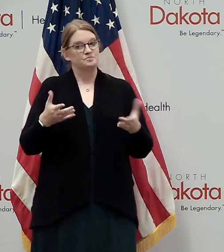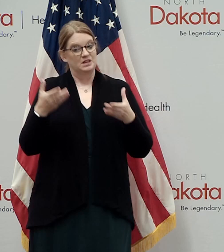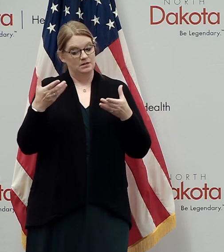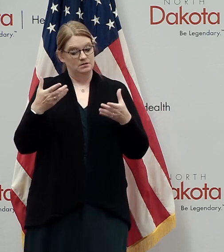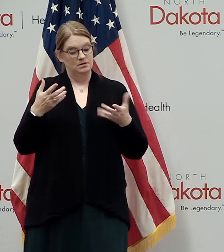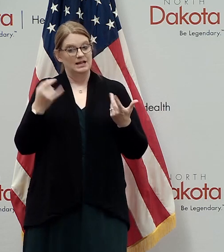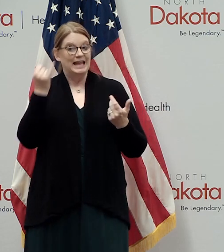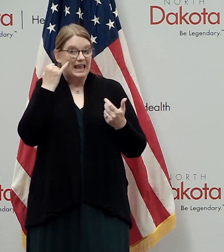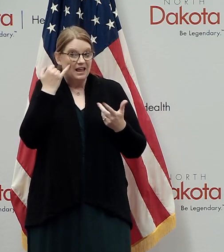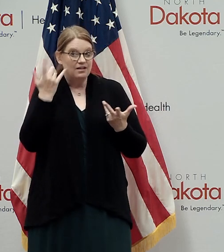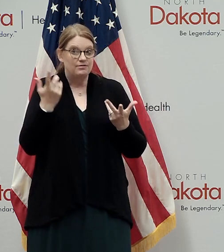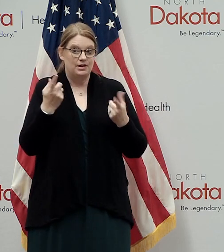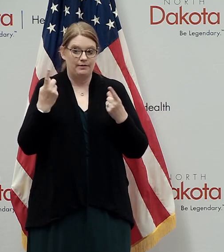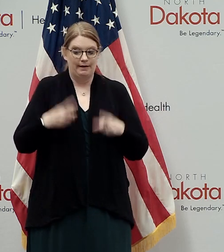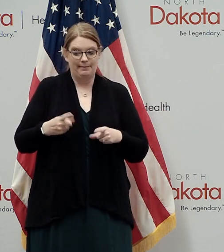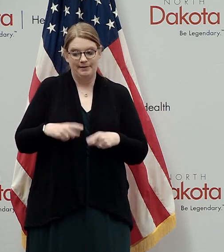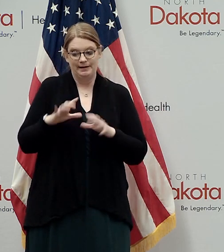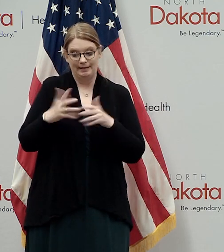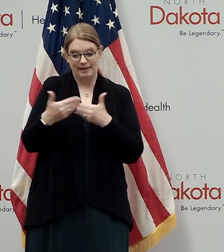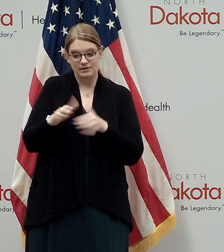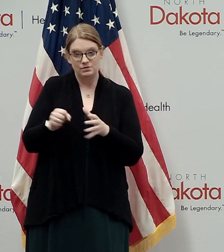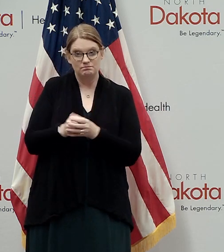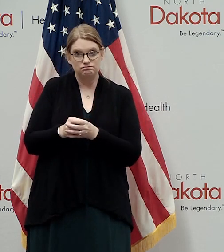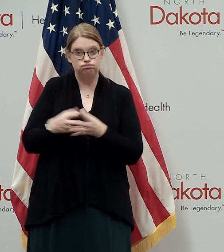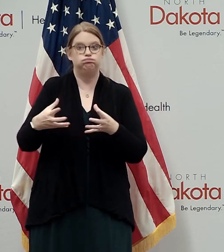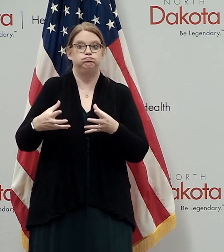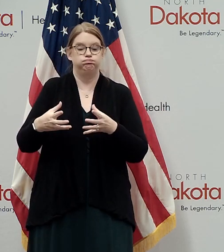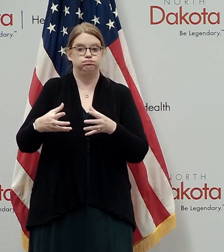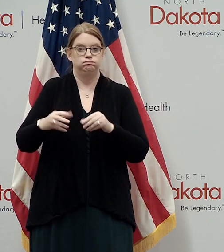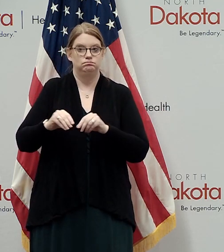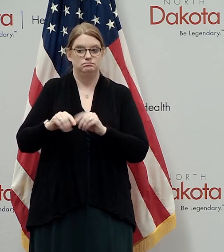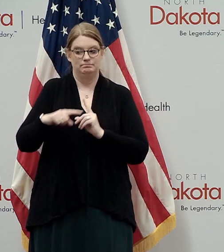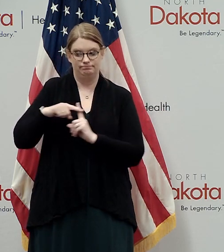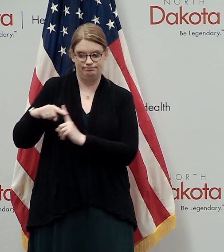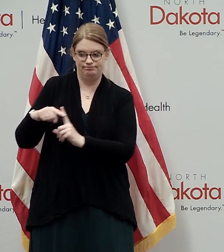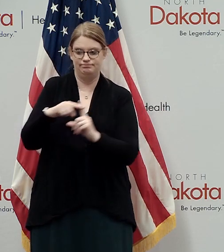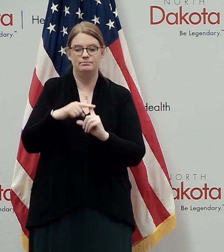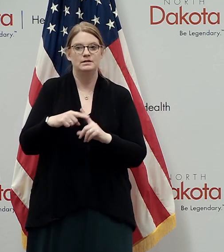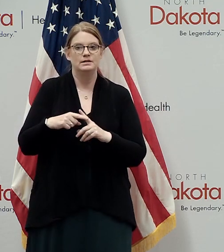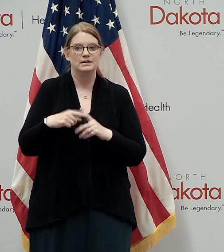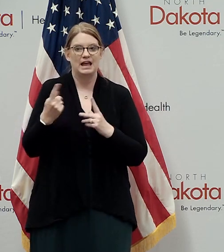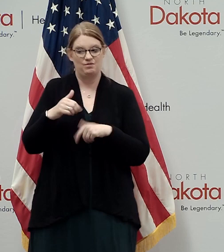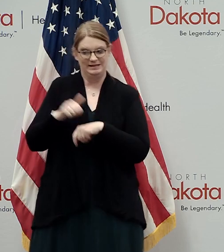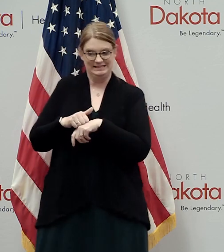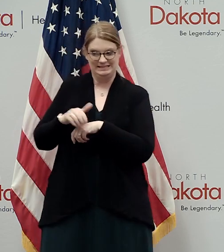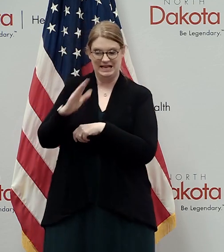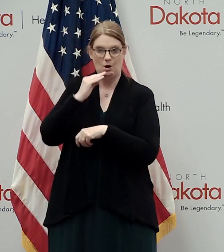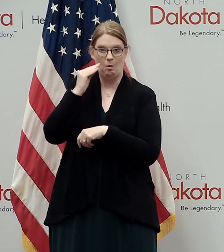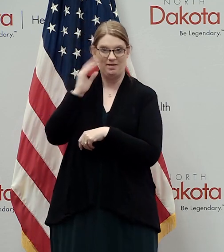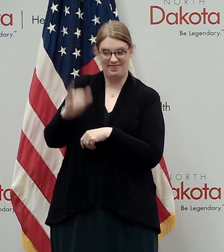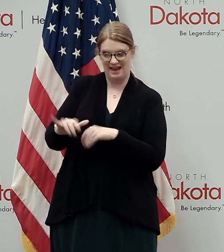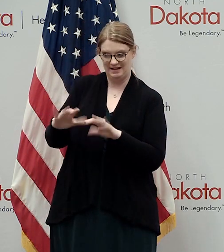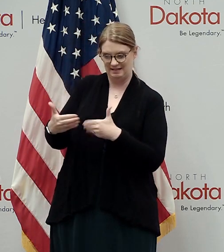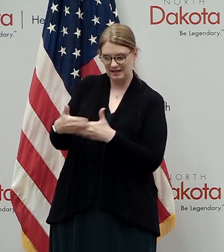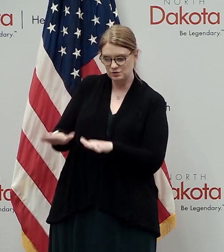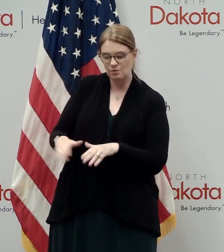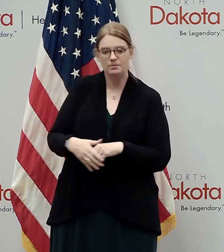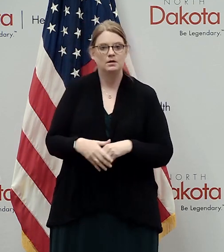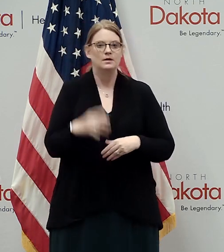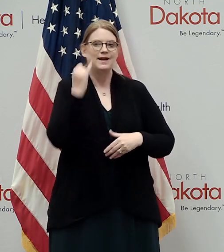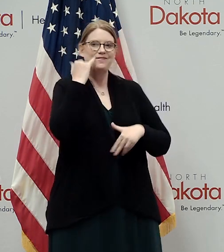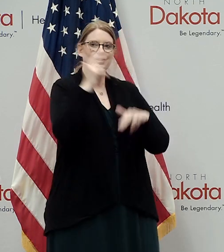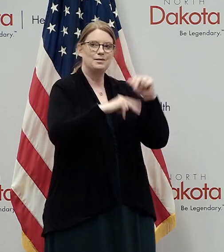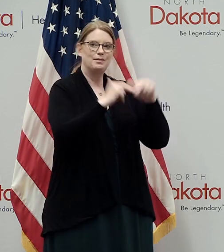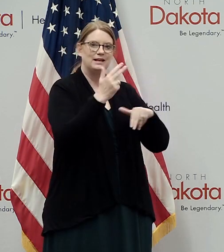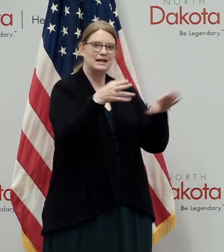if there's a breakout in a classroom and a classroom gets, everybody in that classroom gets sent home, if there's a building that gets